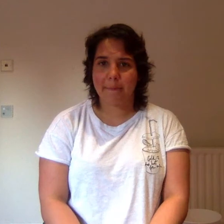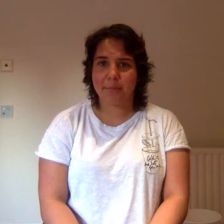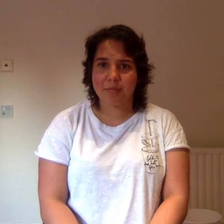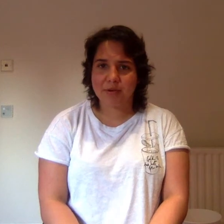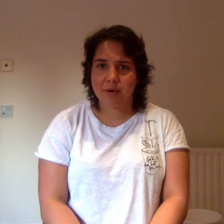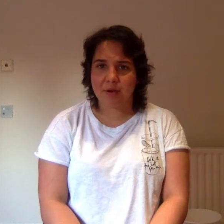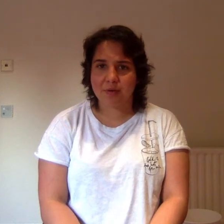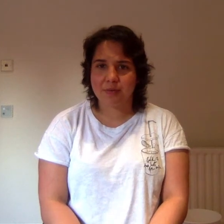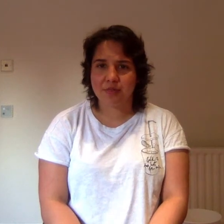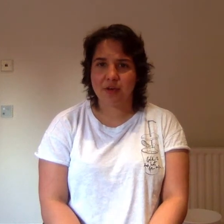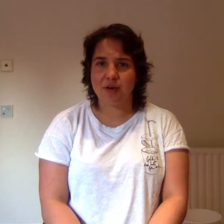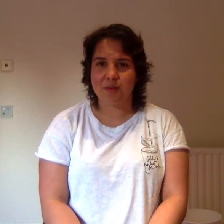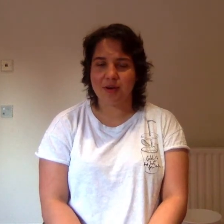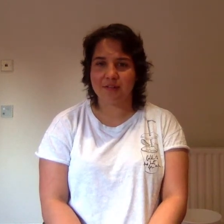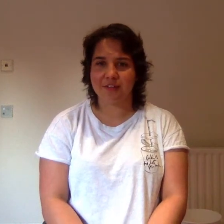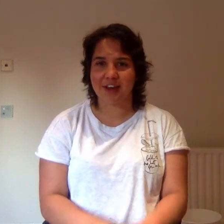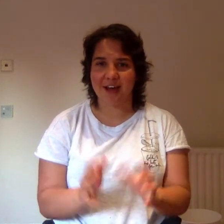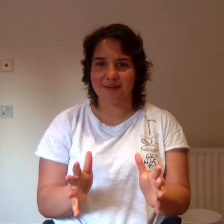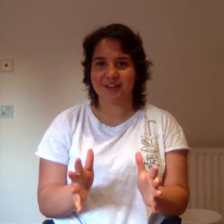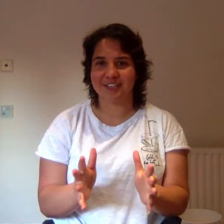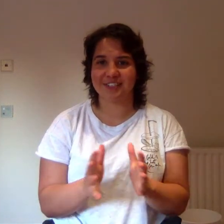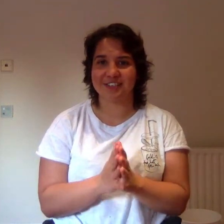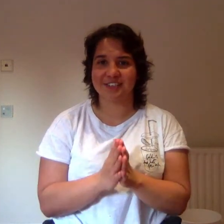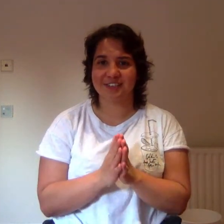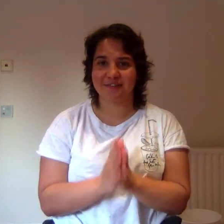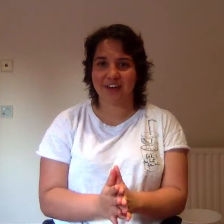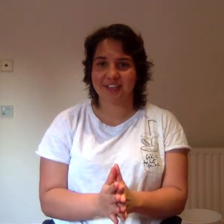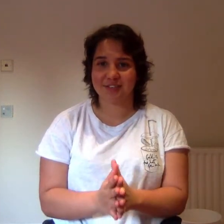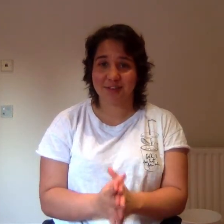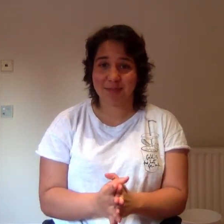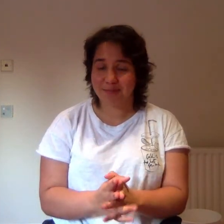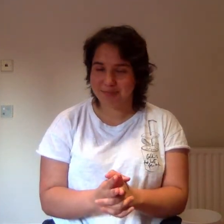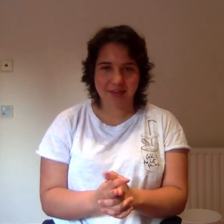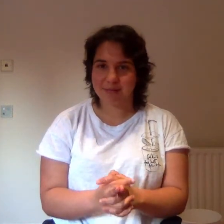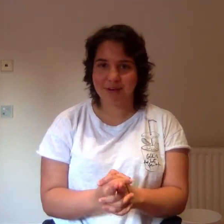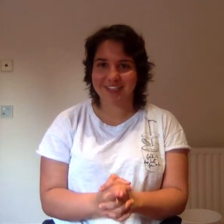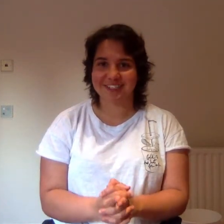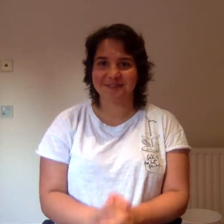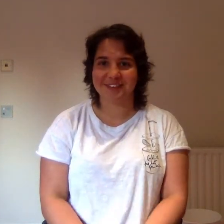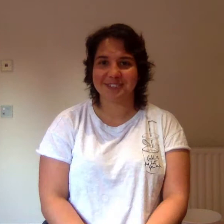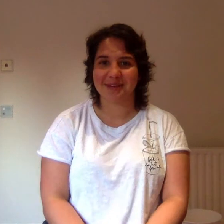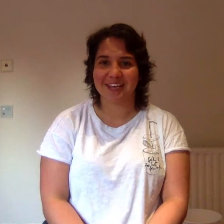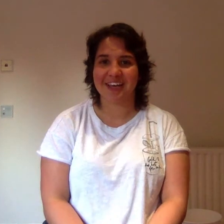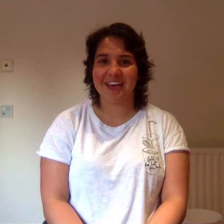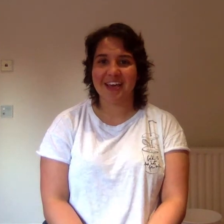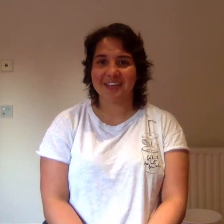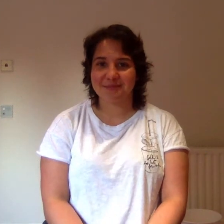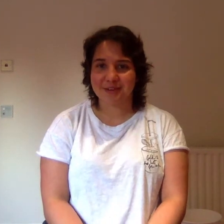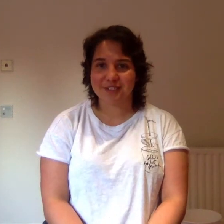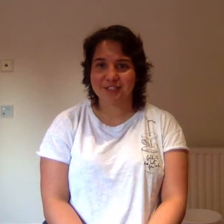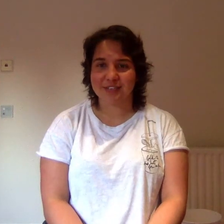But meanwhile, the homework for now is just to practice finger spelling as much as you